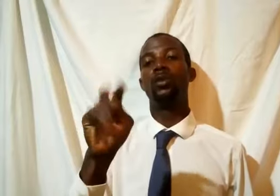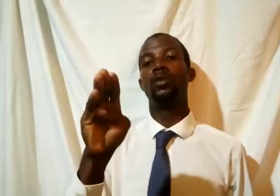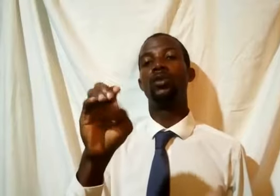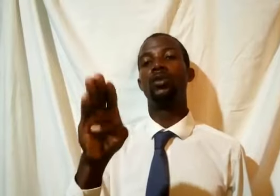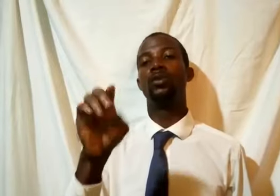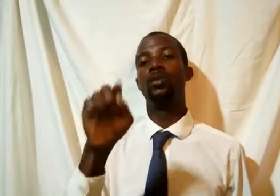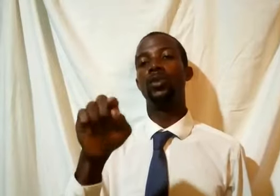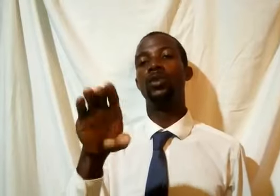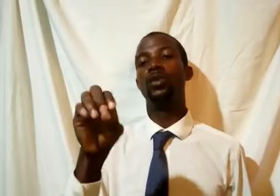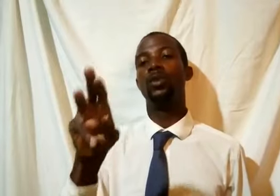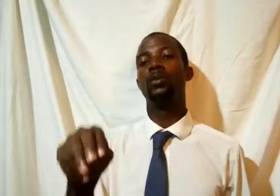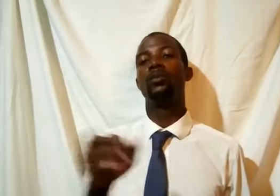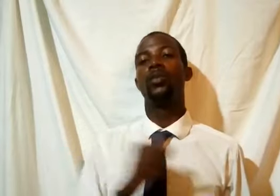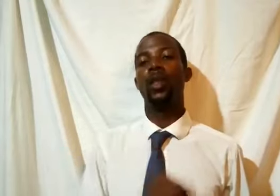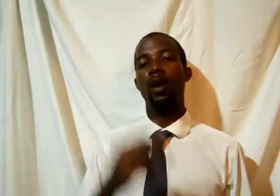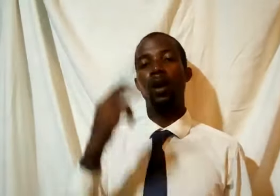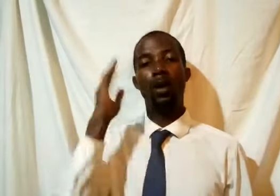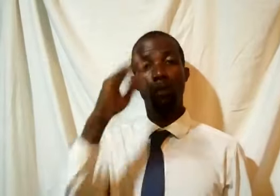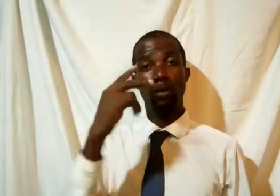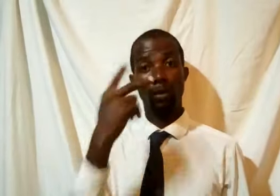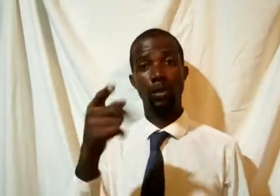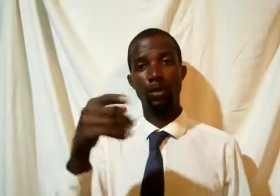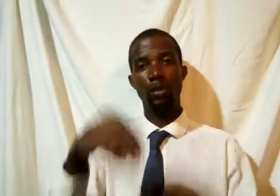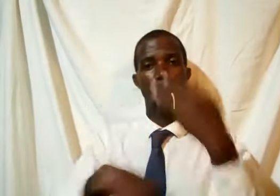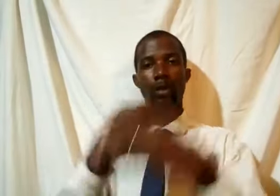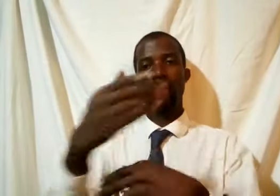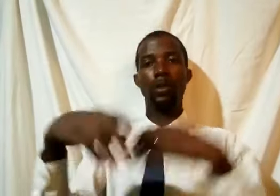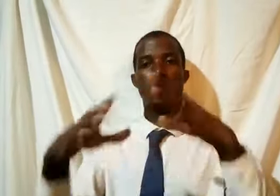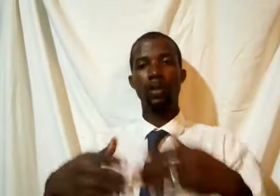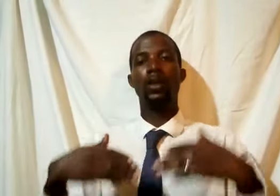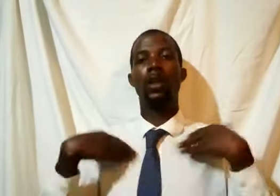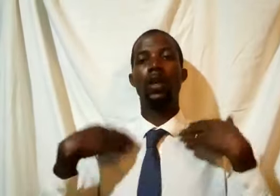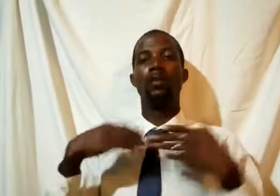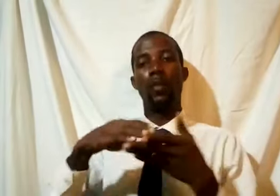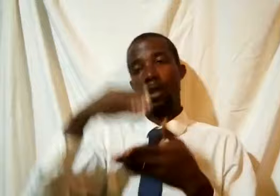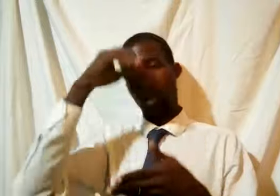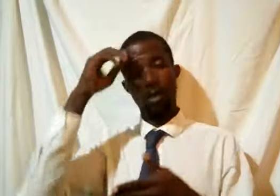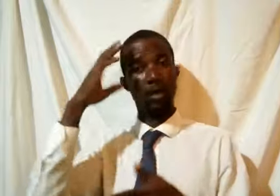forward to meeting you in the next class. Happy learning experience. Bye.